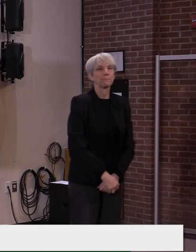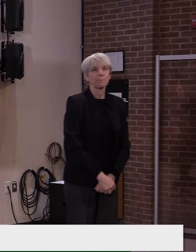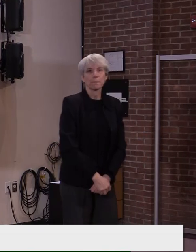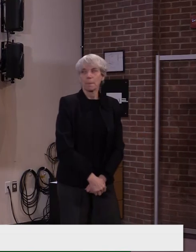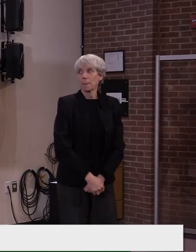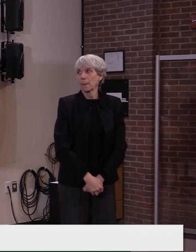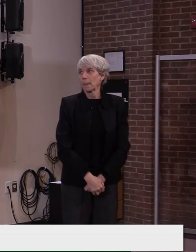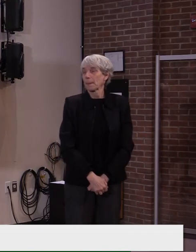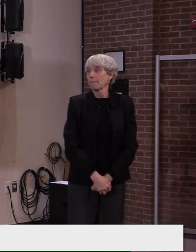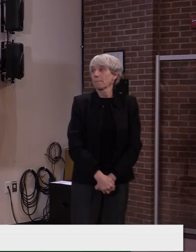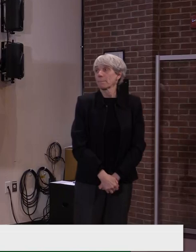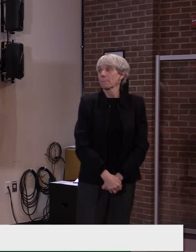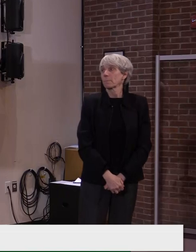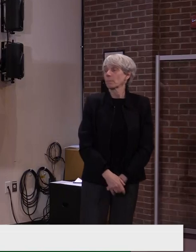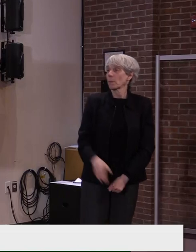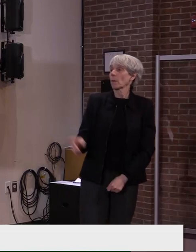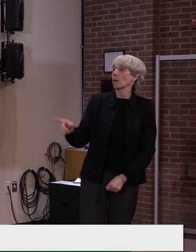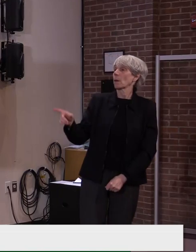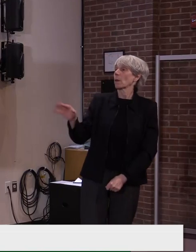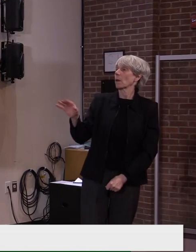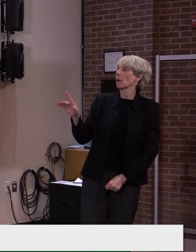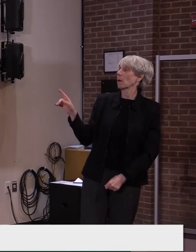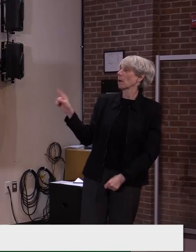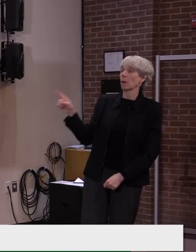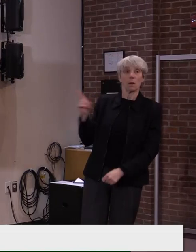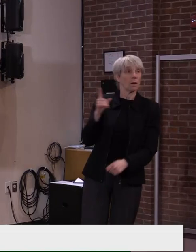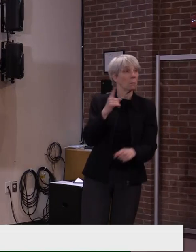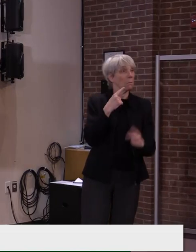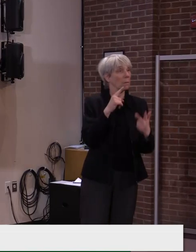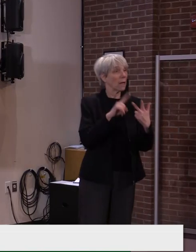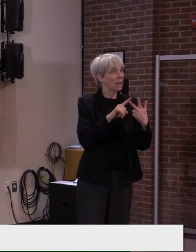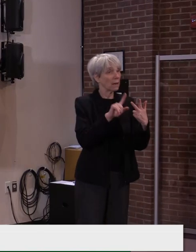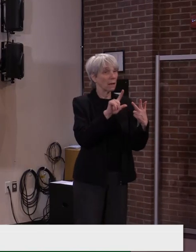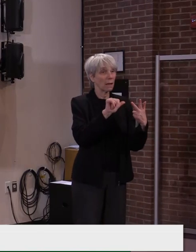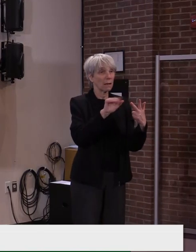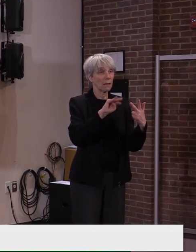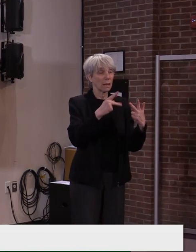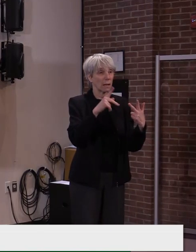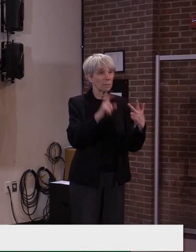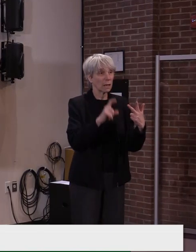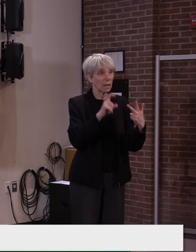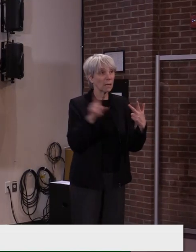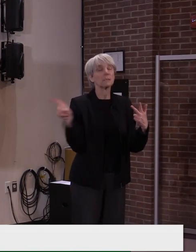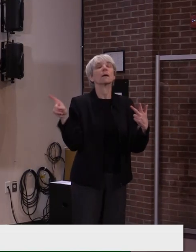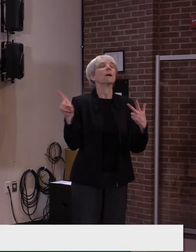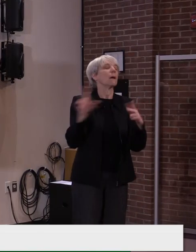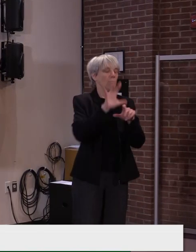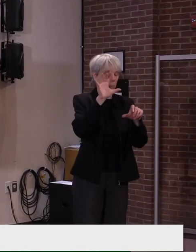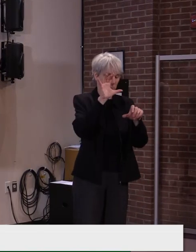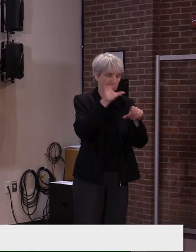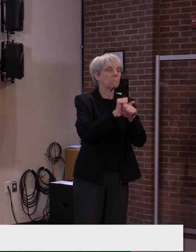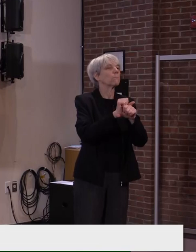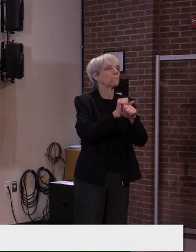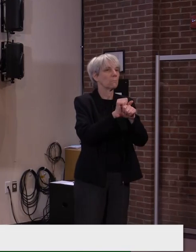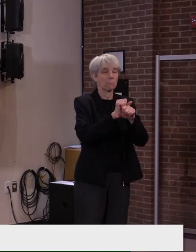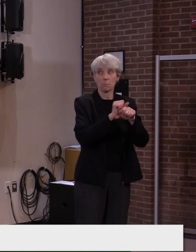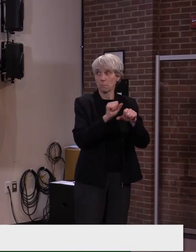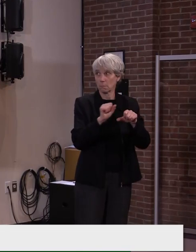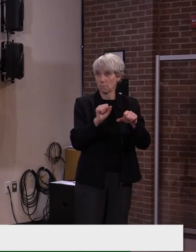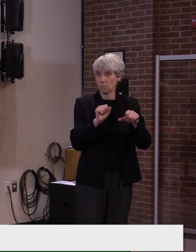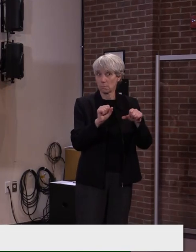And we do have, Secretary Smith, we do have the LAMP tests on? Those are by reserve, yeah, but by that, reservation. But that's on